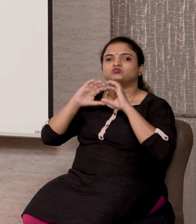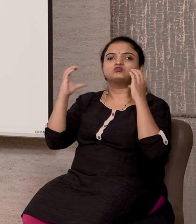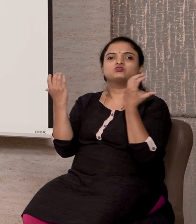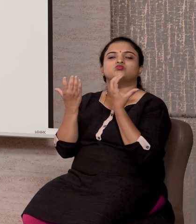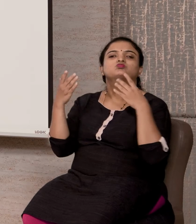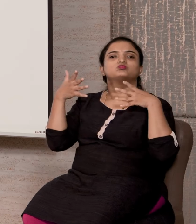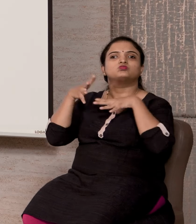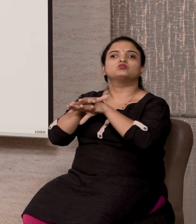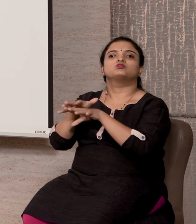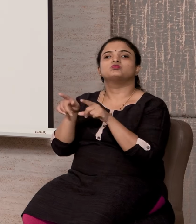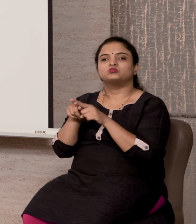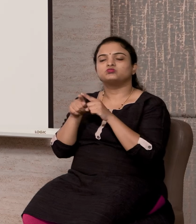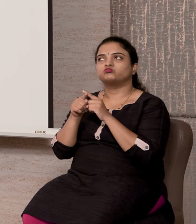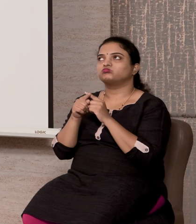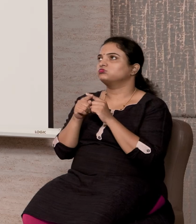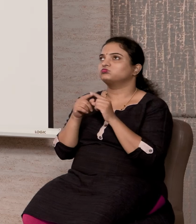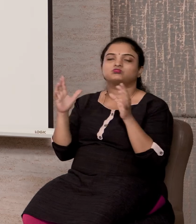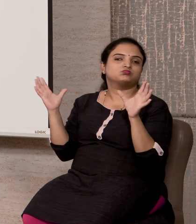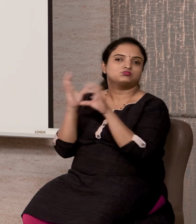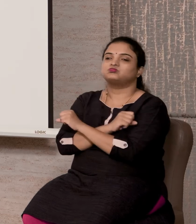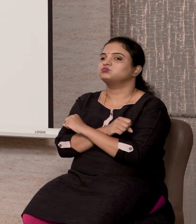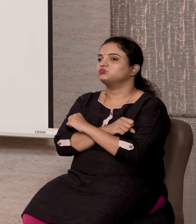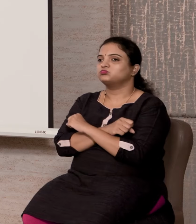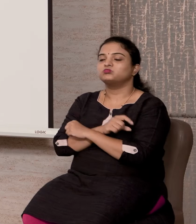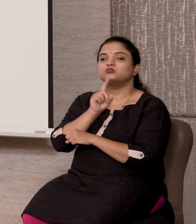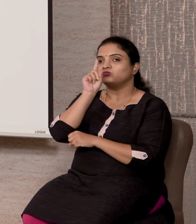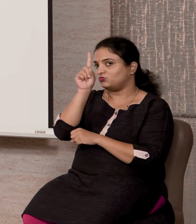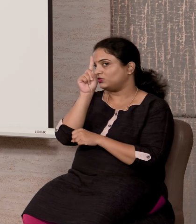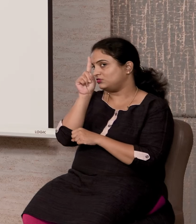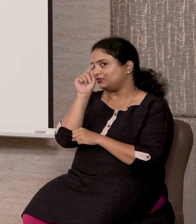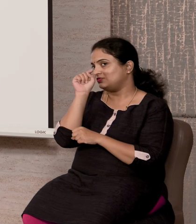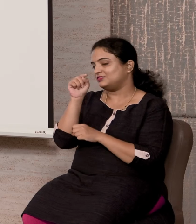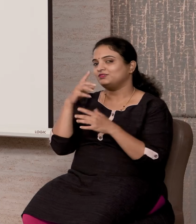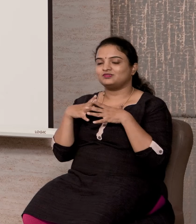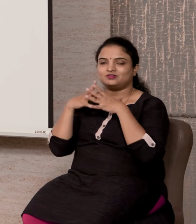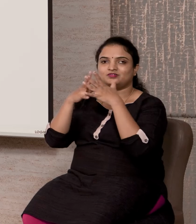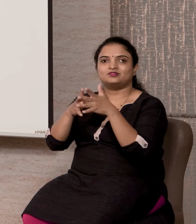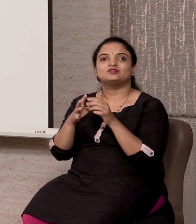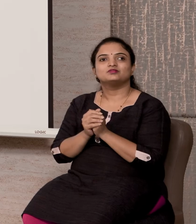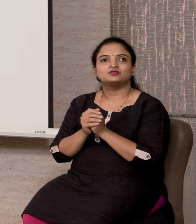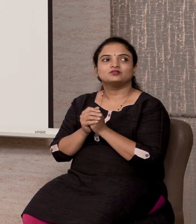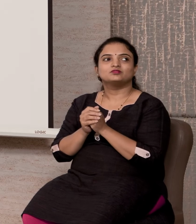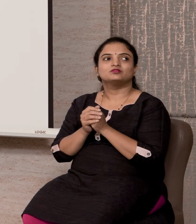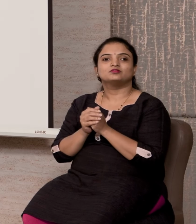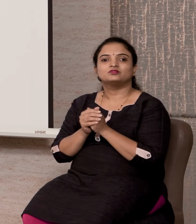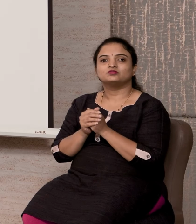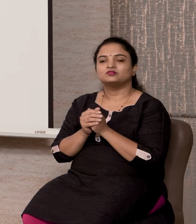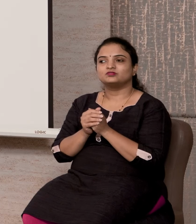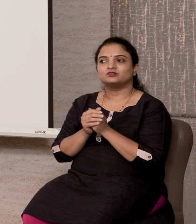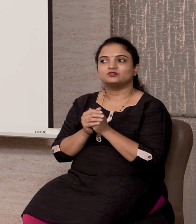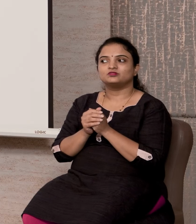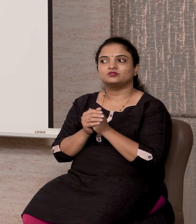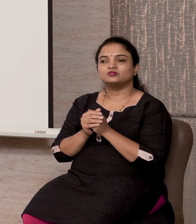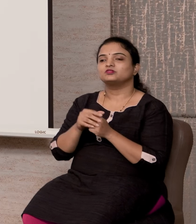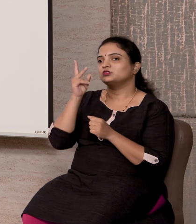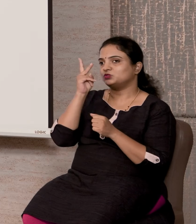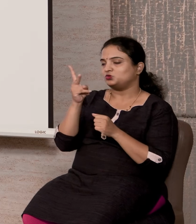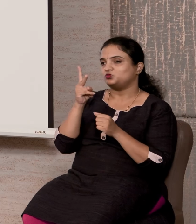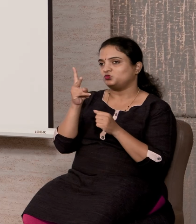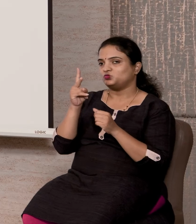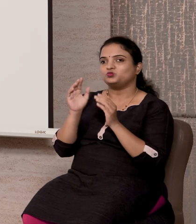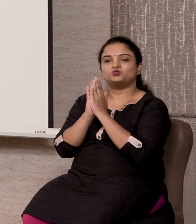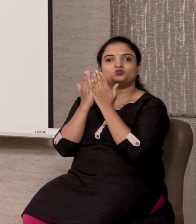So we are very far away from there. But one good news, at least, I was sharing this with Rakesh a couple of months ago, is there are 2 documents